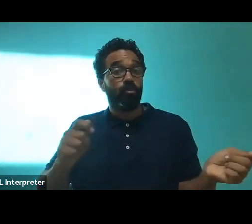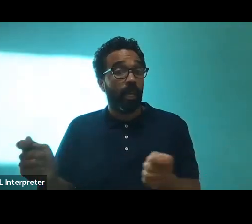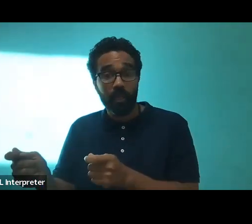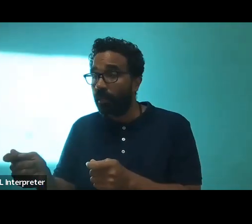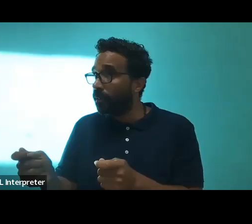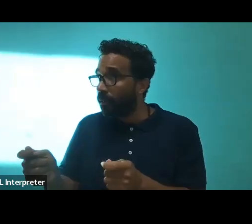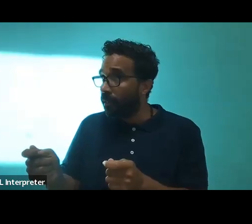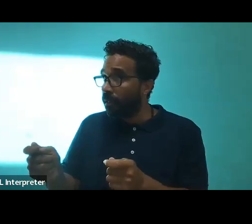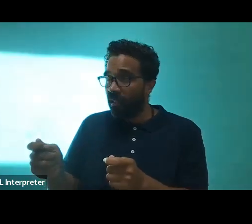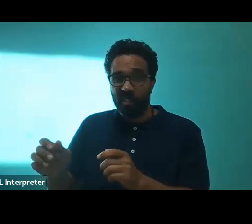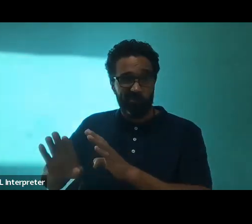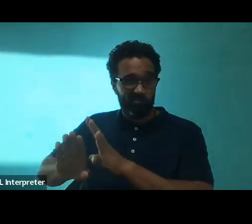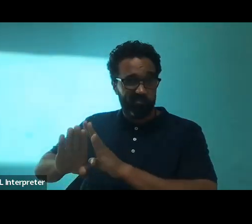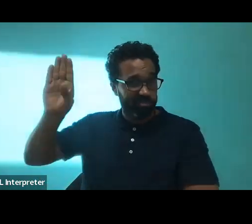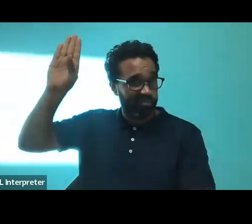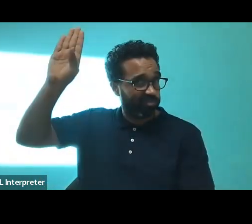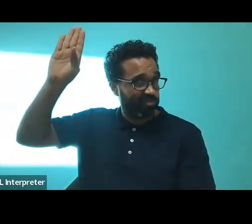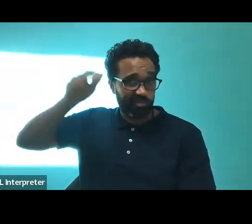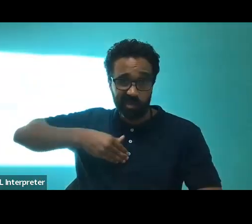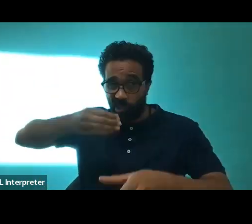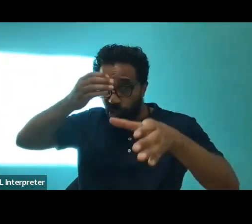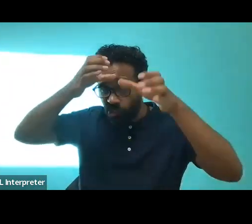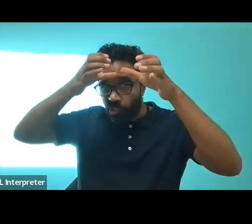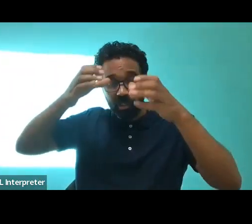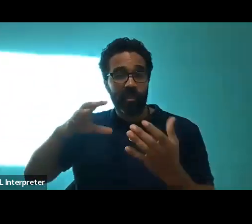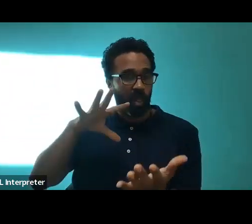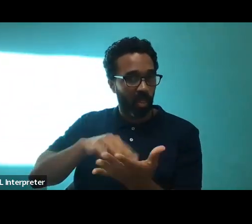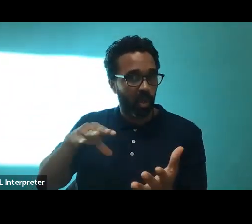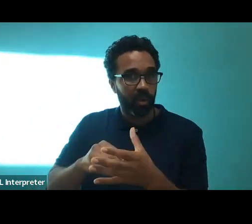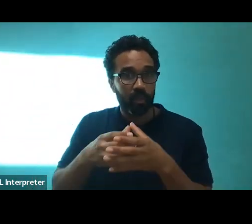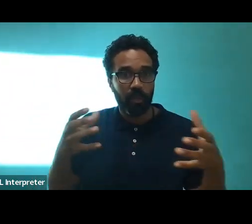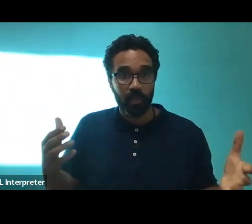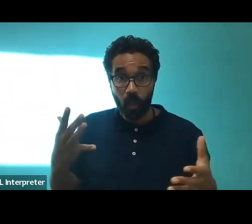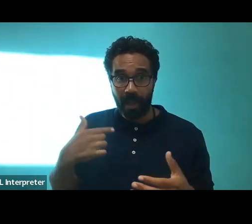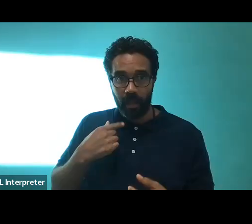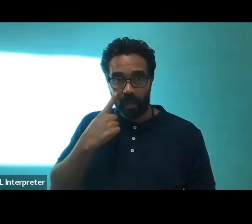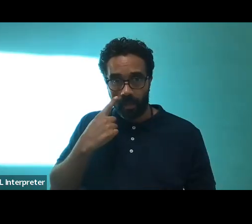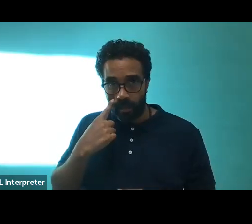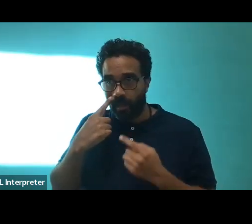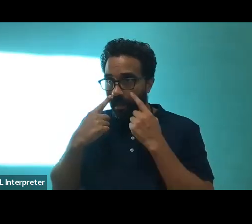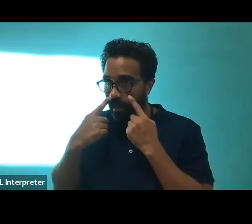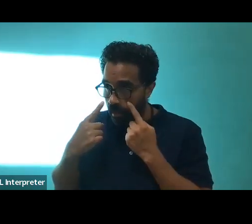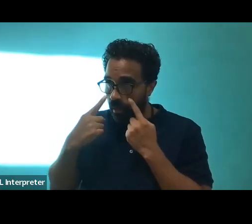a rocket because I could see it in action.